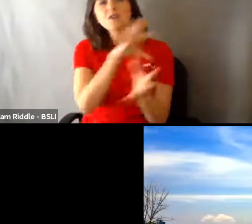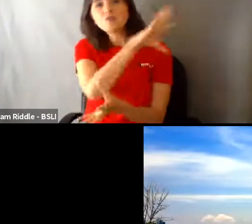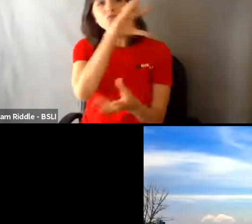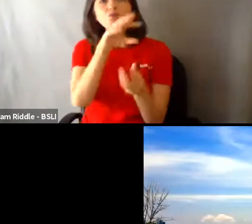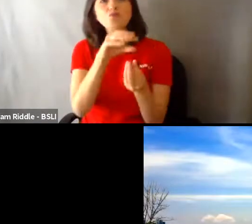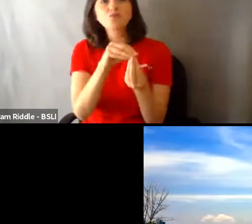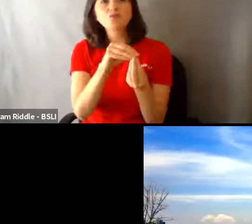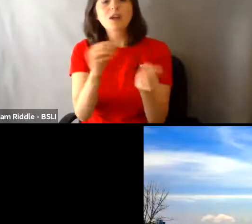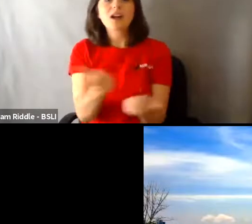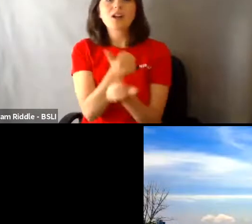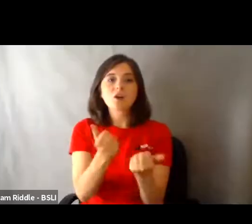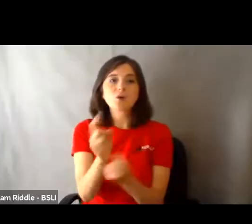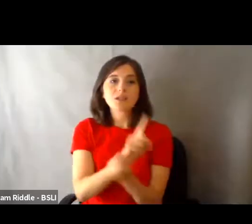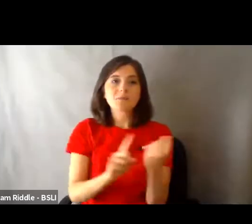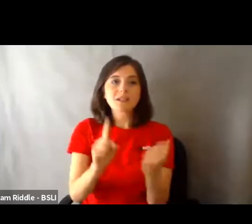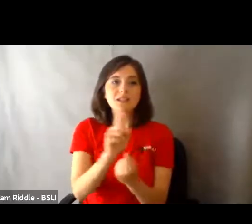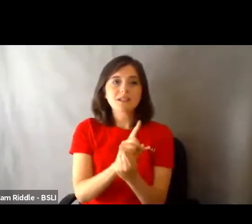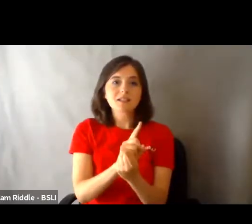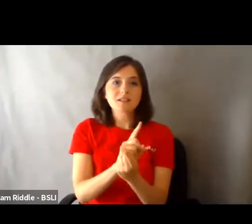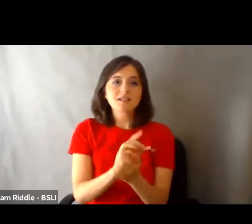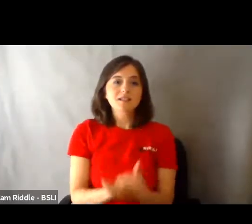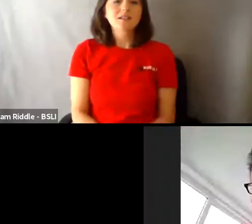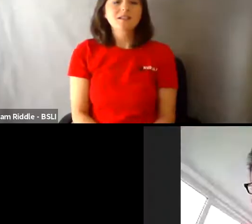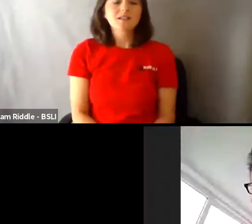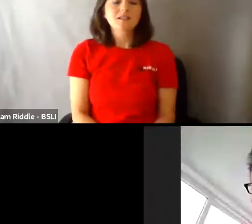meeting. Mark's a